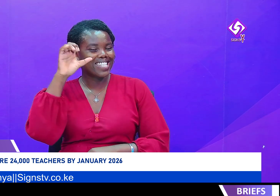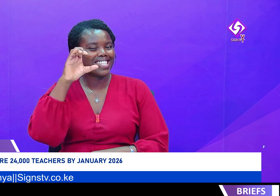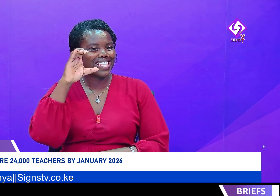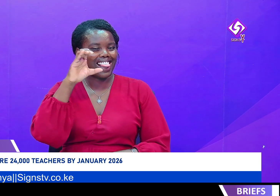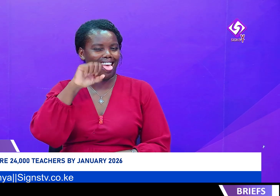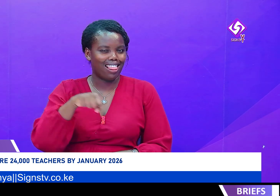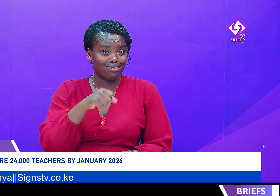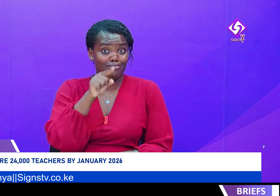country.